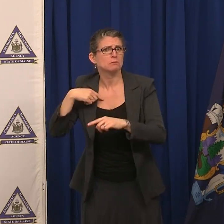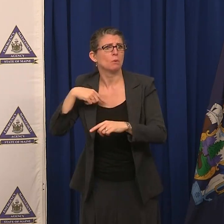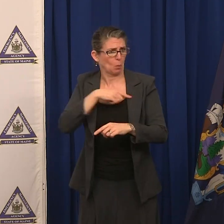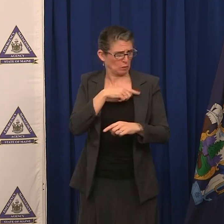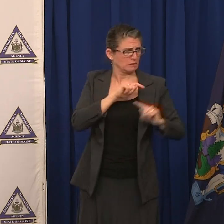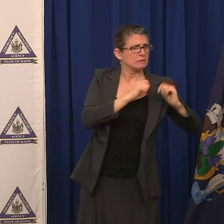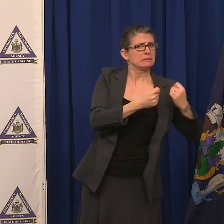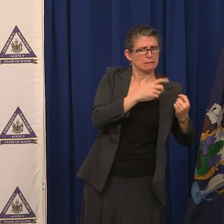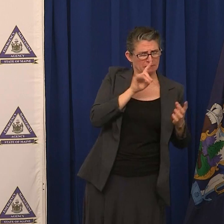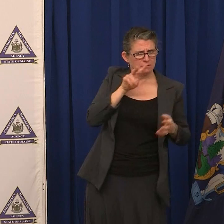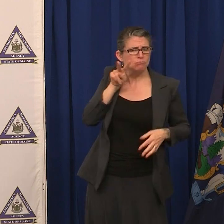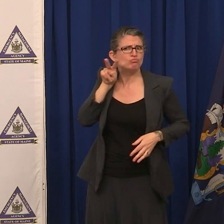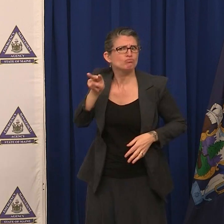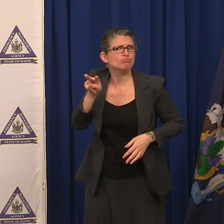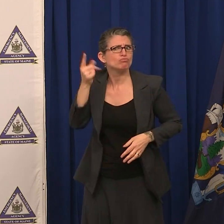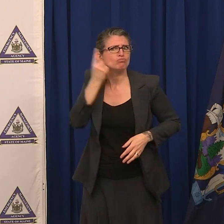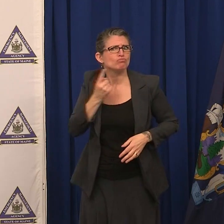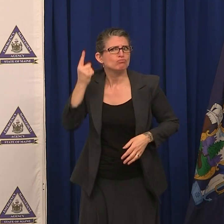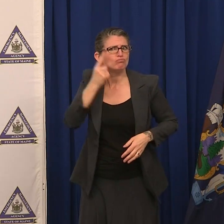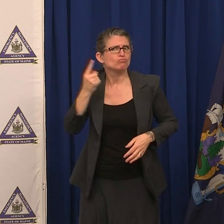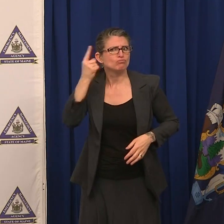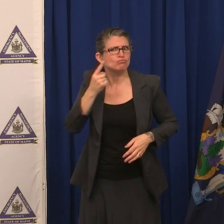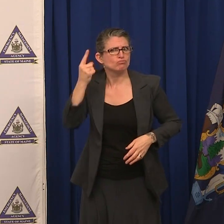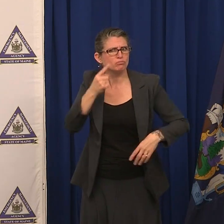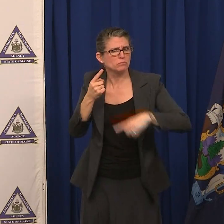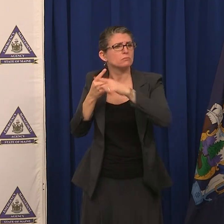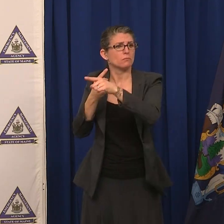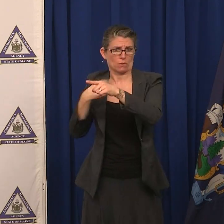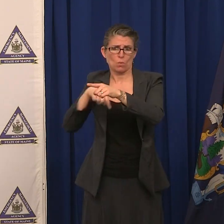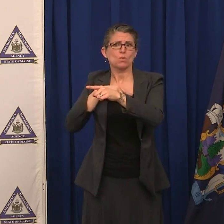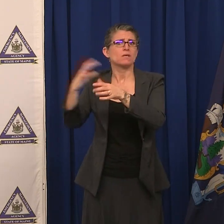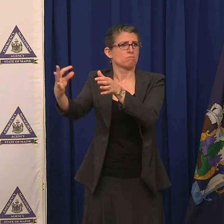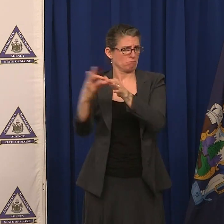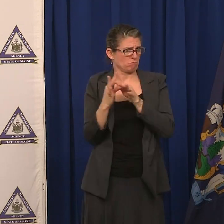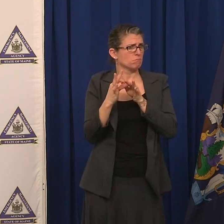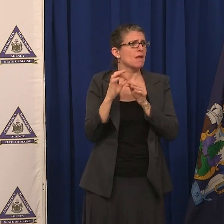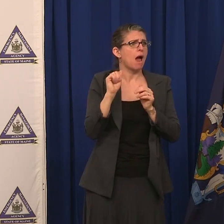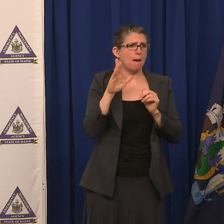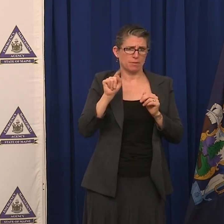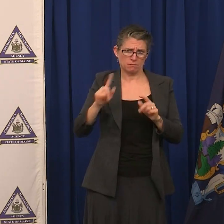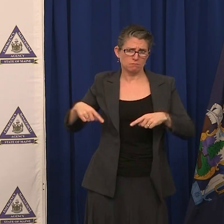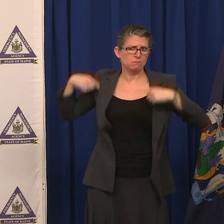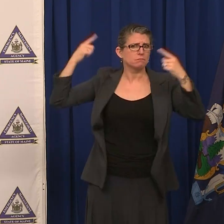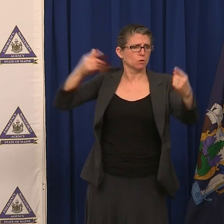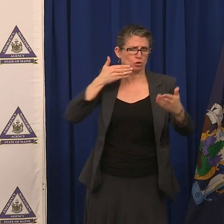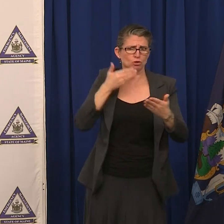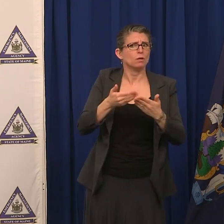manufacturer has to our state, and what I will tell you is that we are very interested in it.